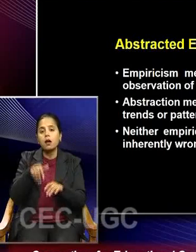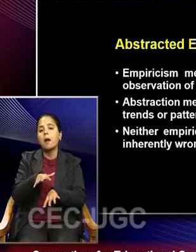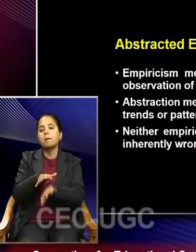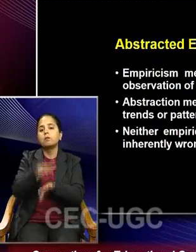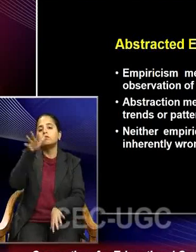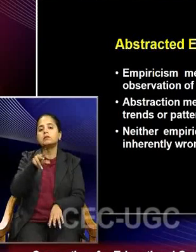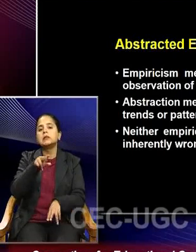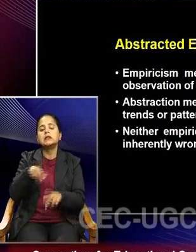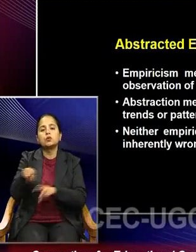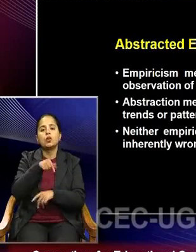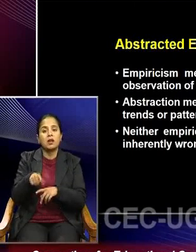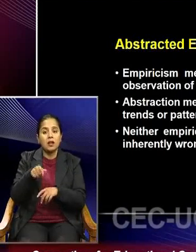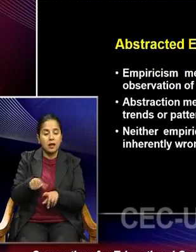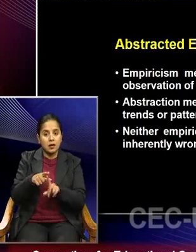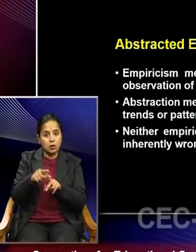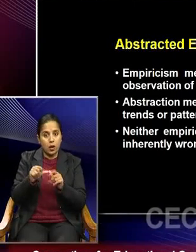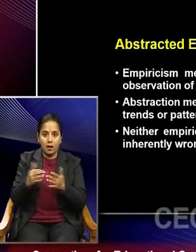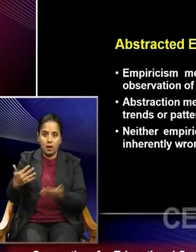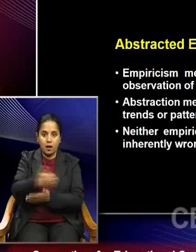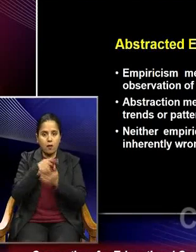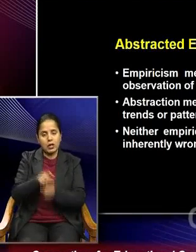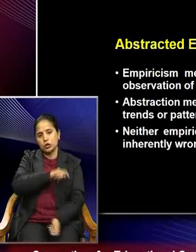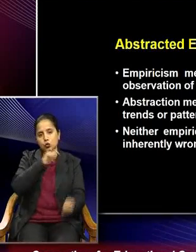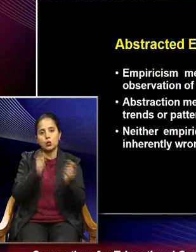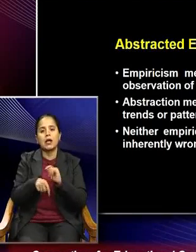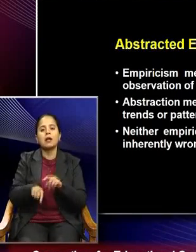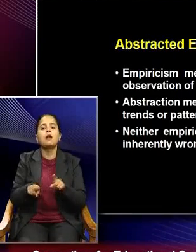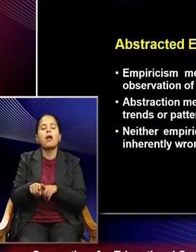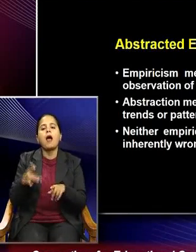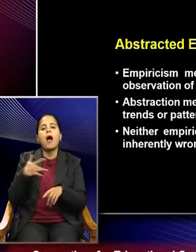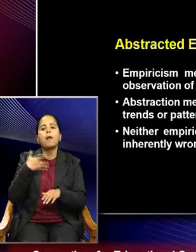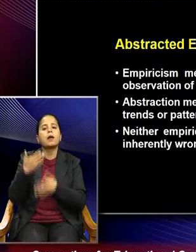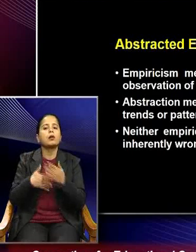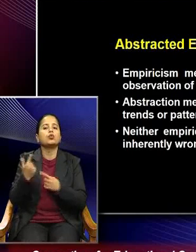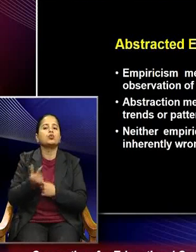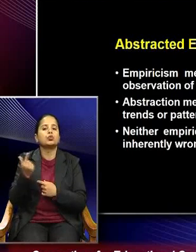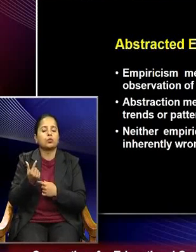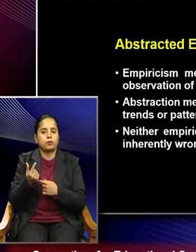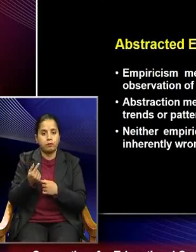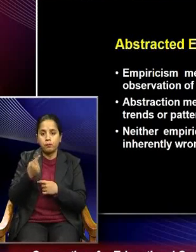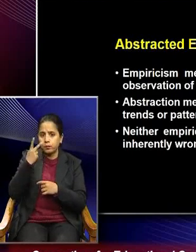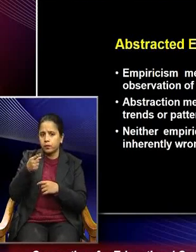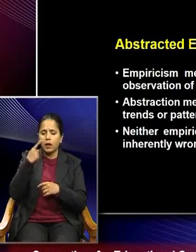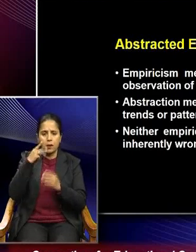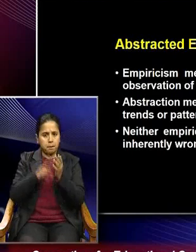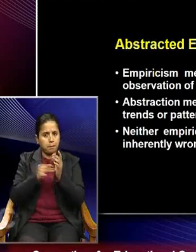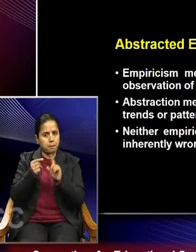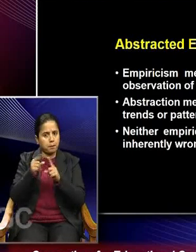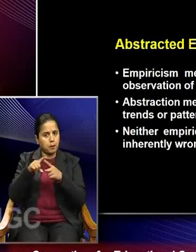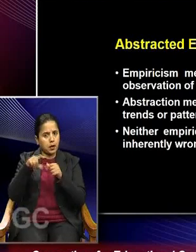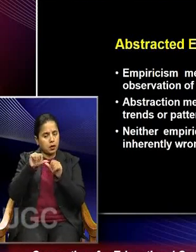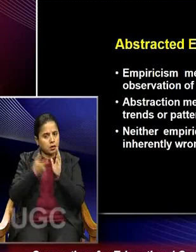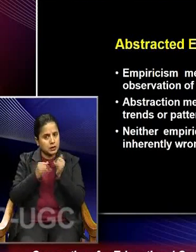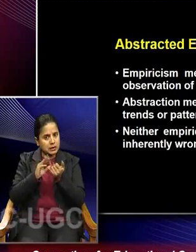means turning this data into trend or pattern. So empiricism is kind of